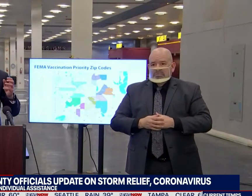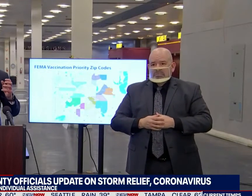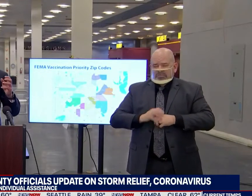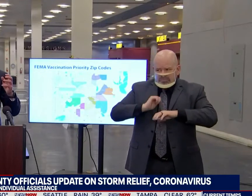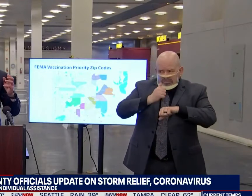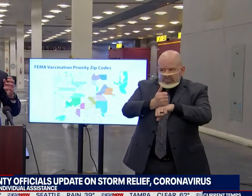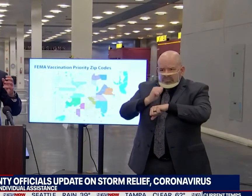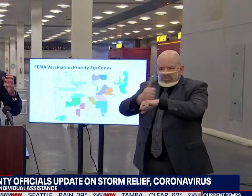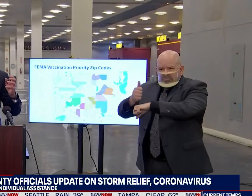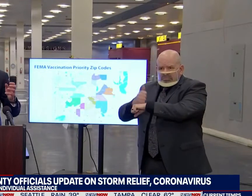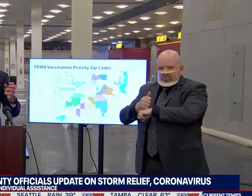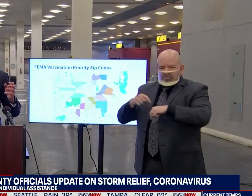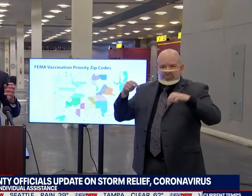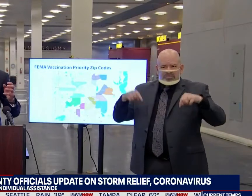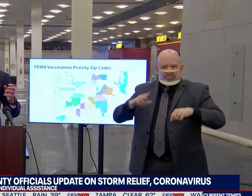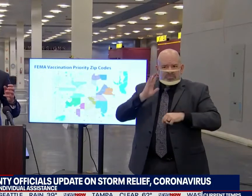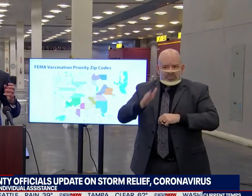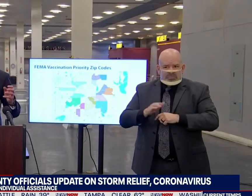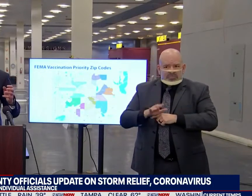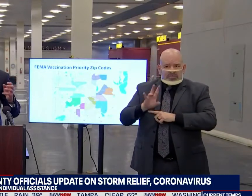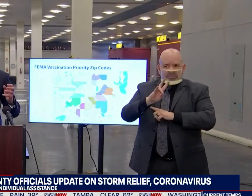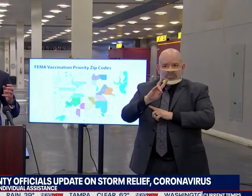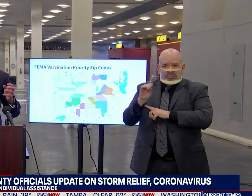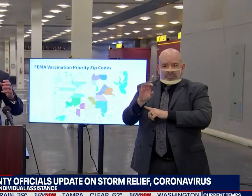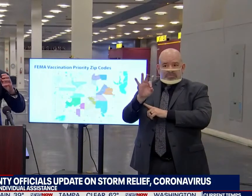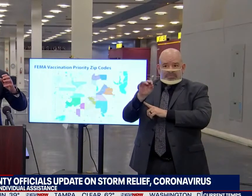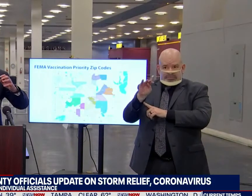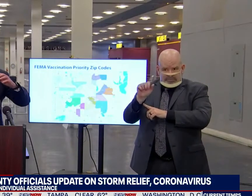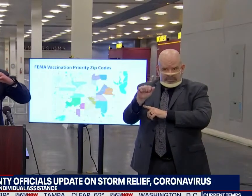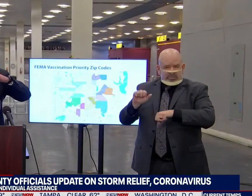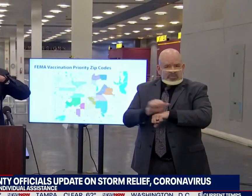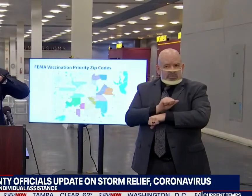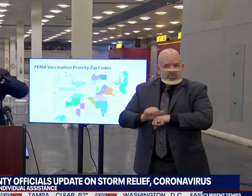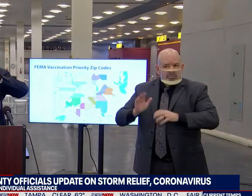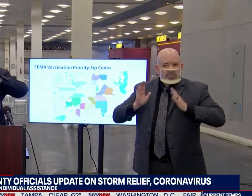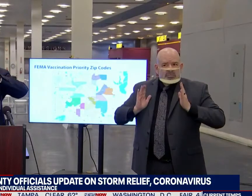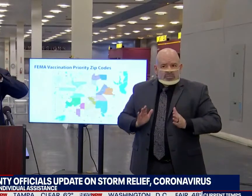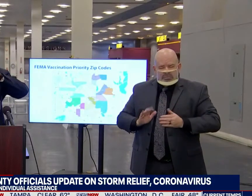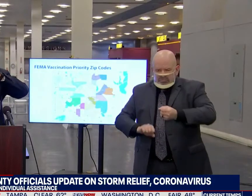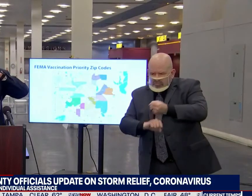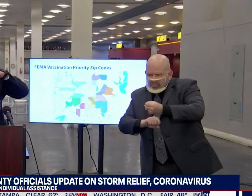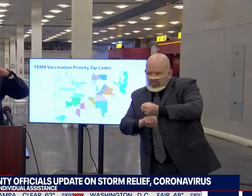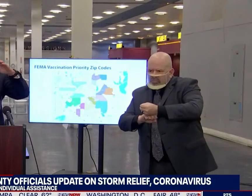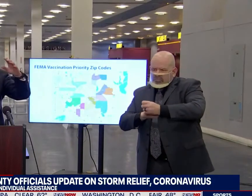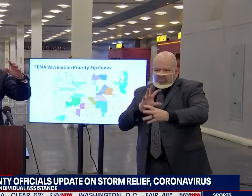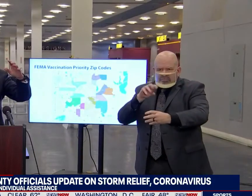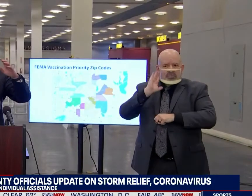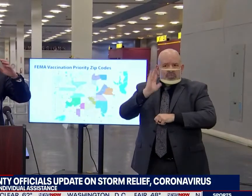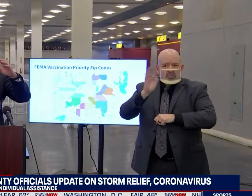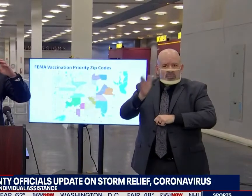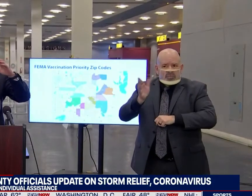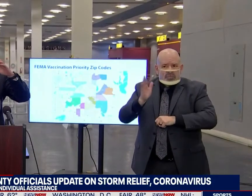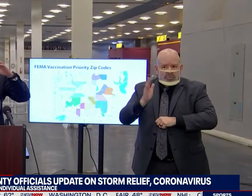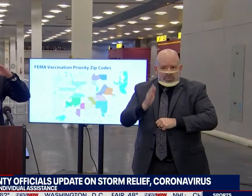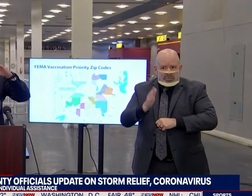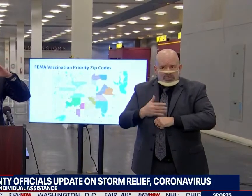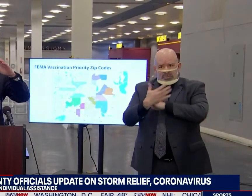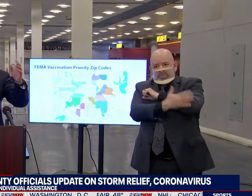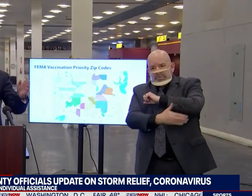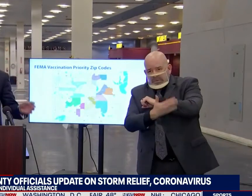also 70 FEMA staff supporting the vaccination center along with all of our great uh county